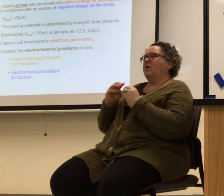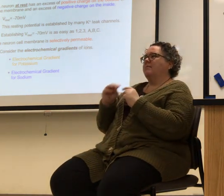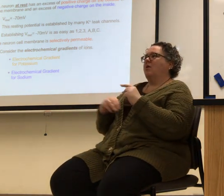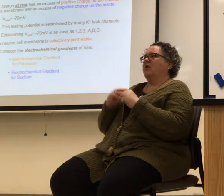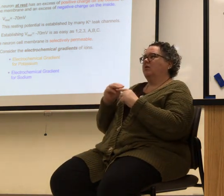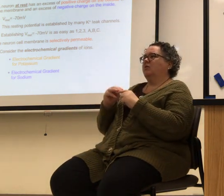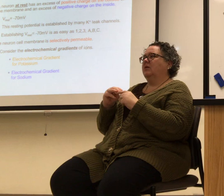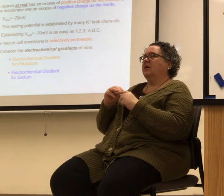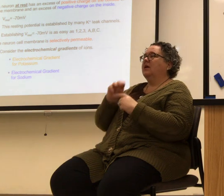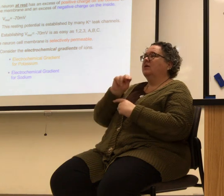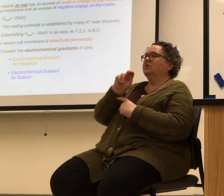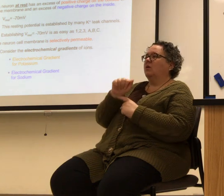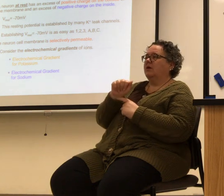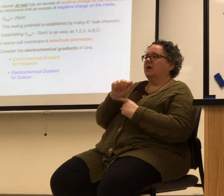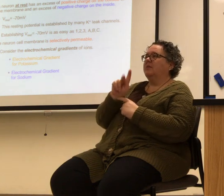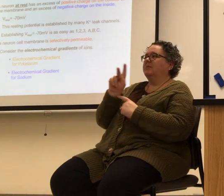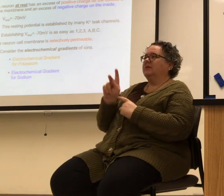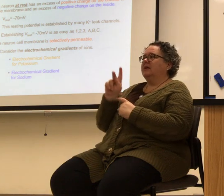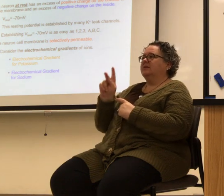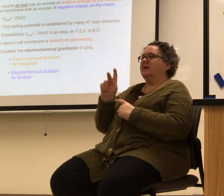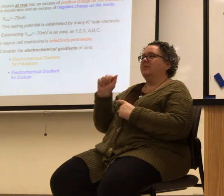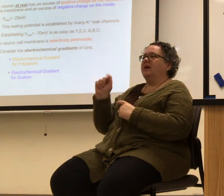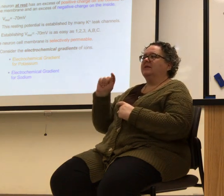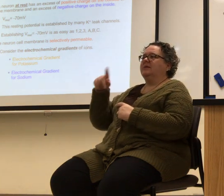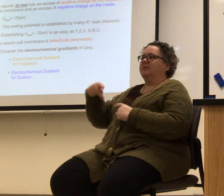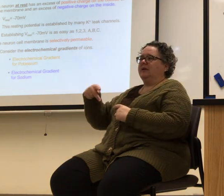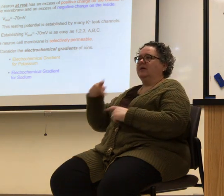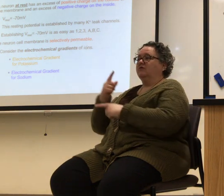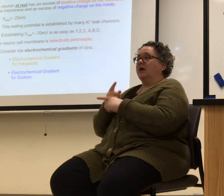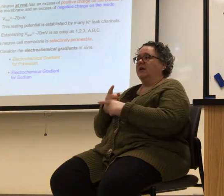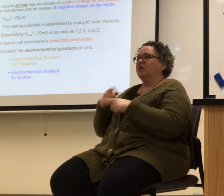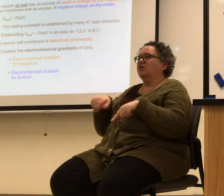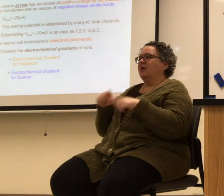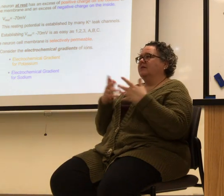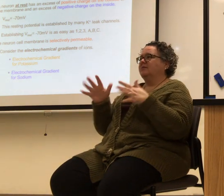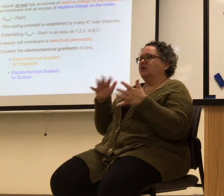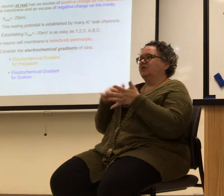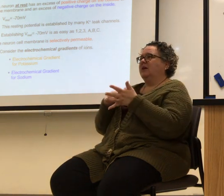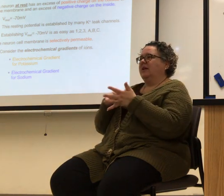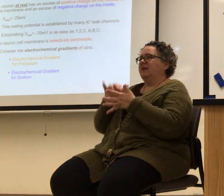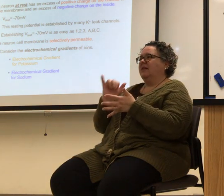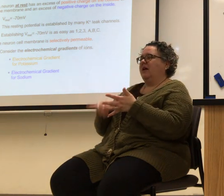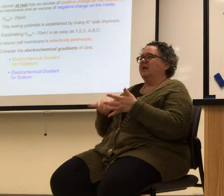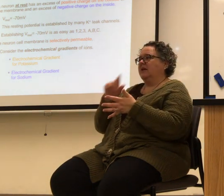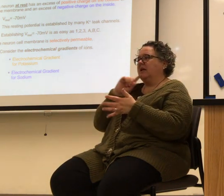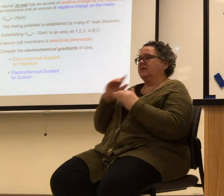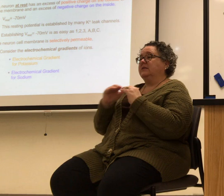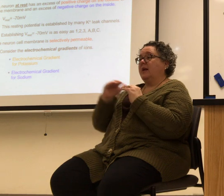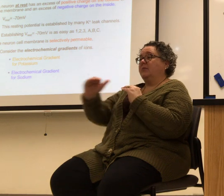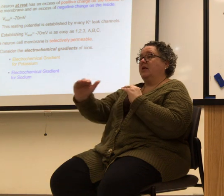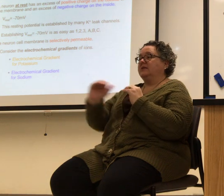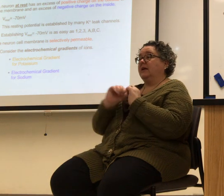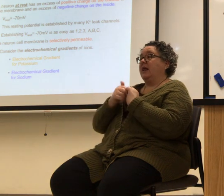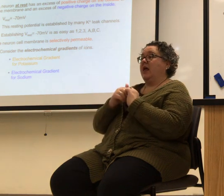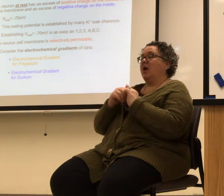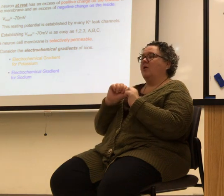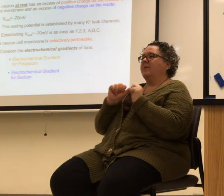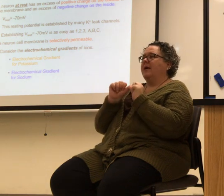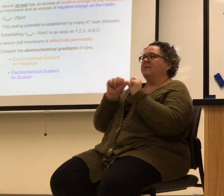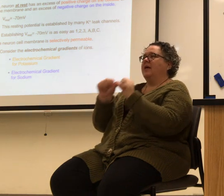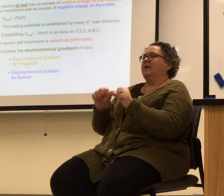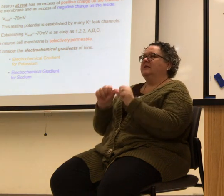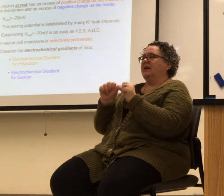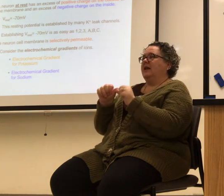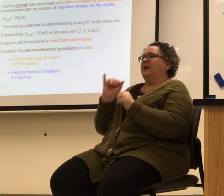sodium potassium ATPase bond, right? It stabilizes the resting membrane potential by maintaining